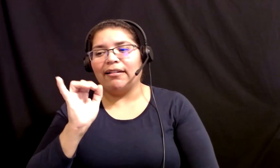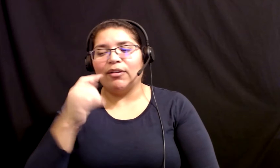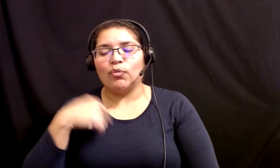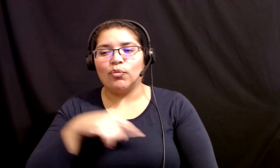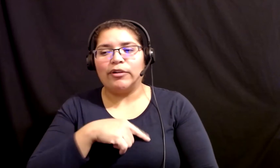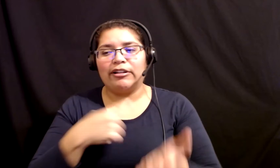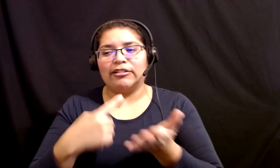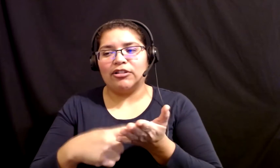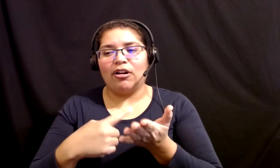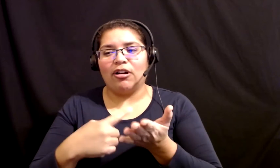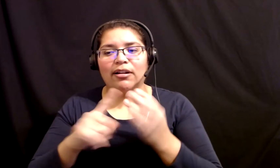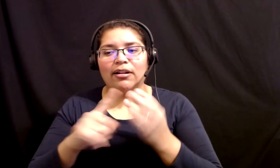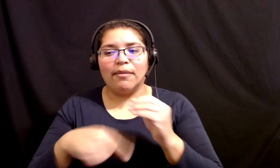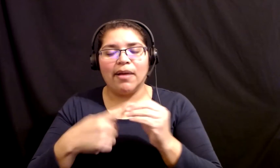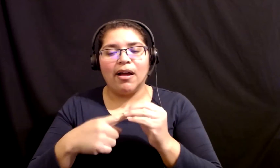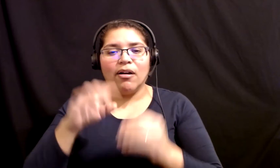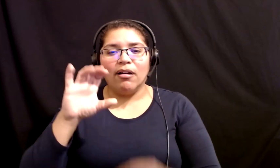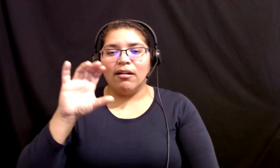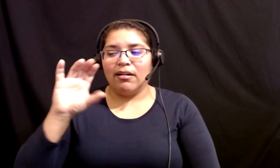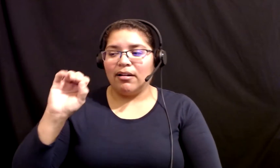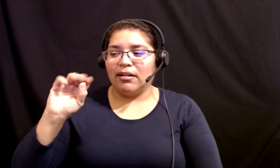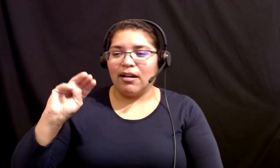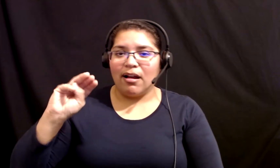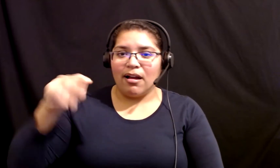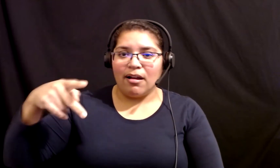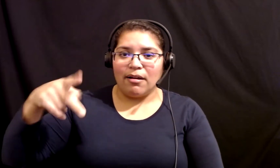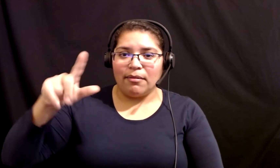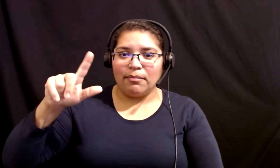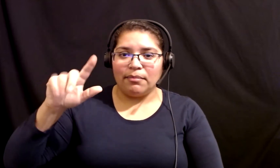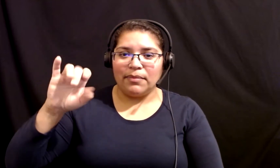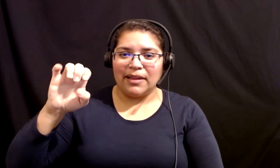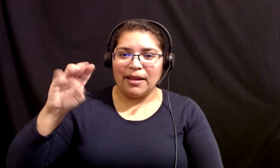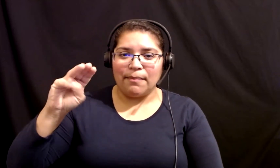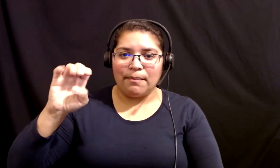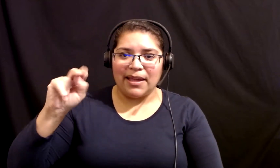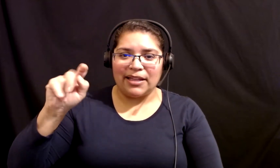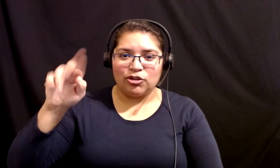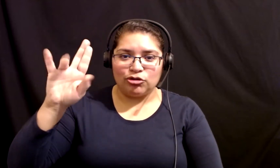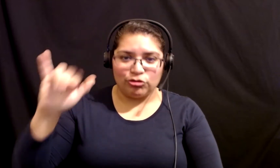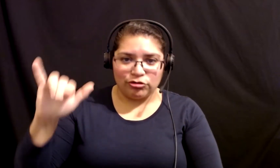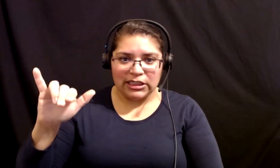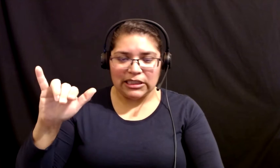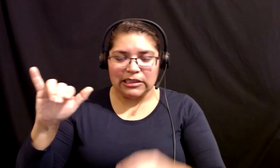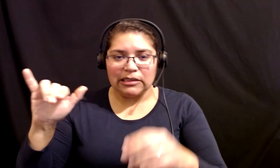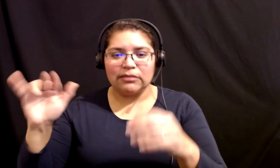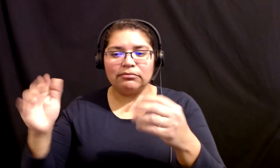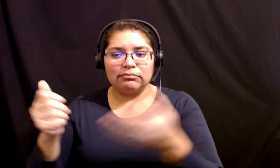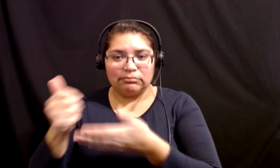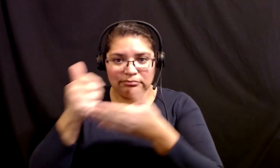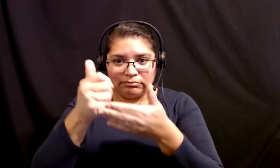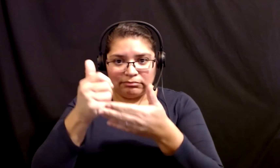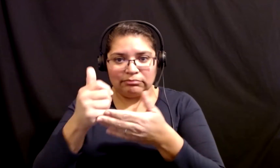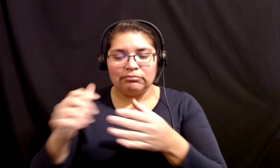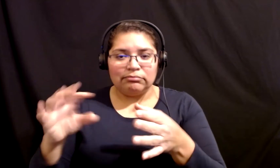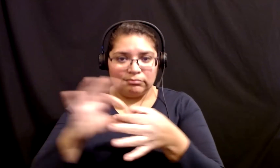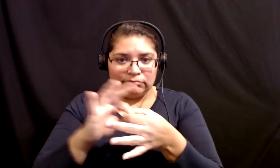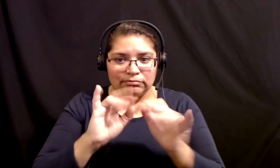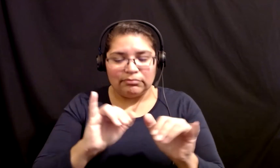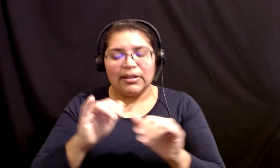about complementary versus competing is the investment in shovel-ready